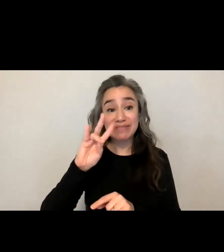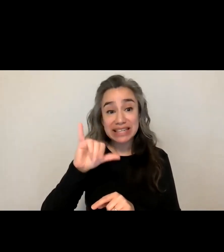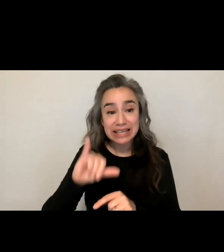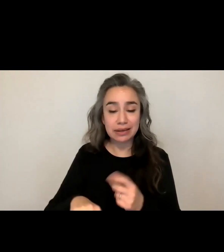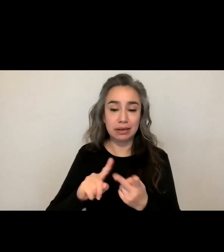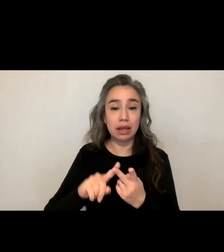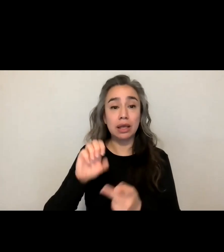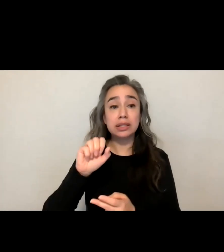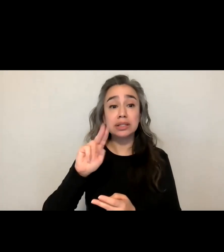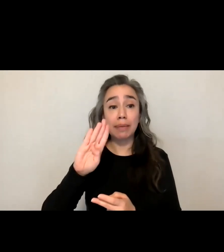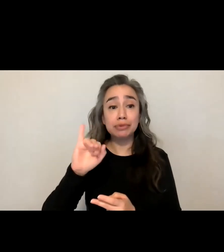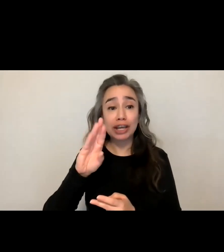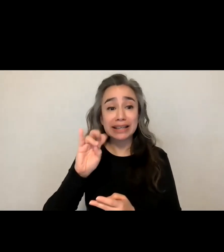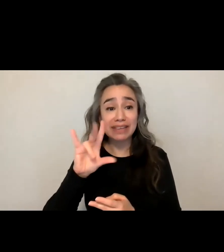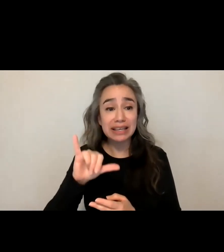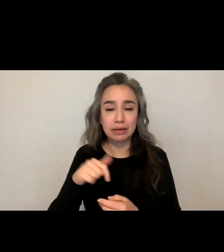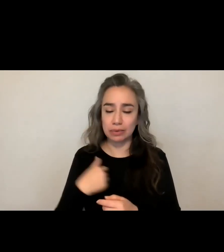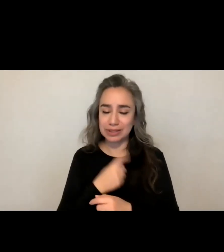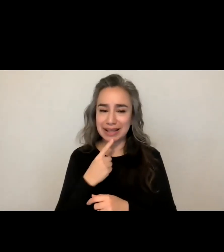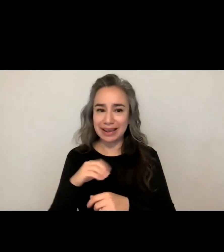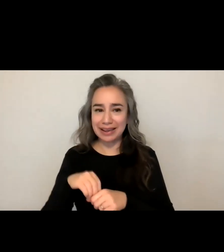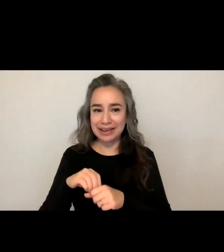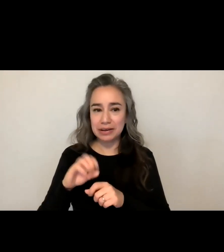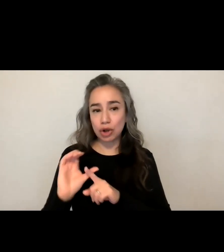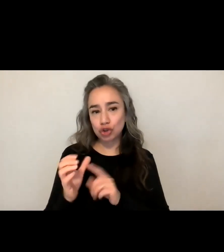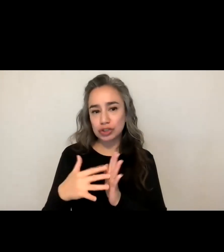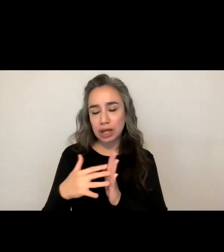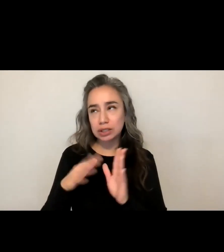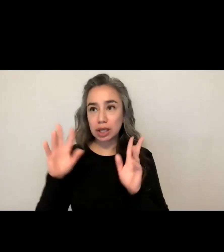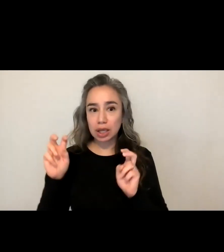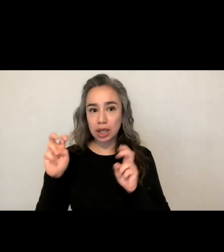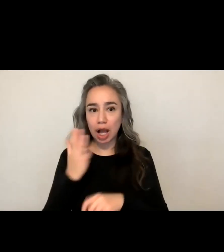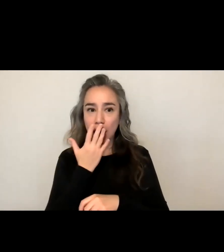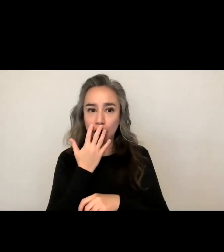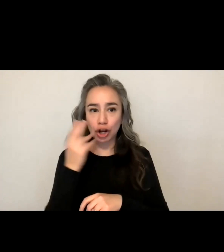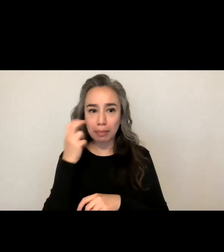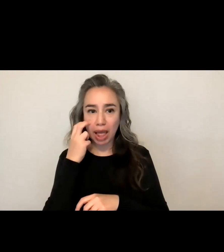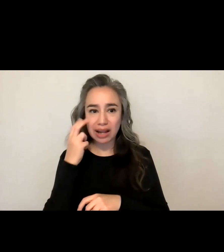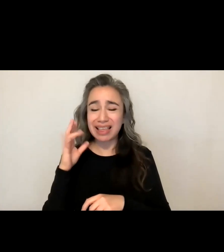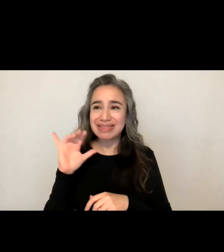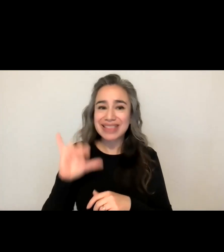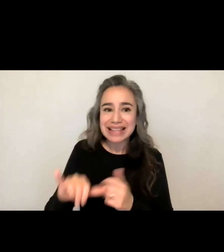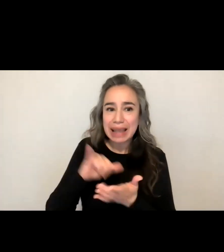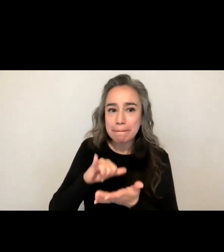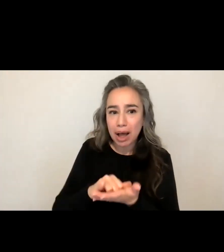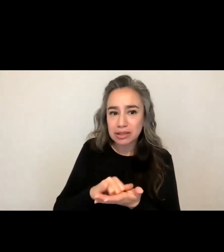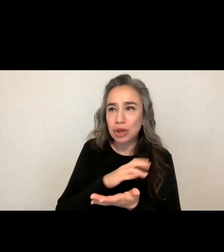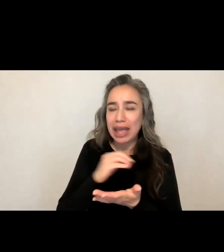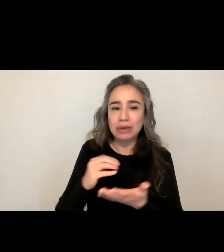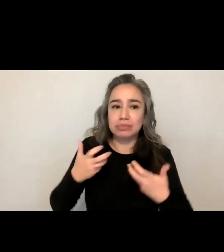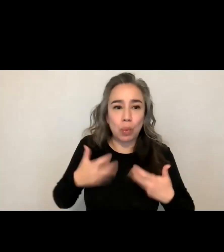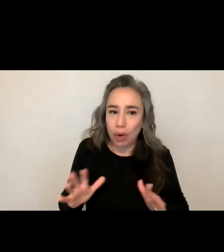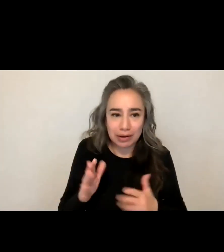the cultural studies, colorblind, which is an impossible thing and an undesirable thing as well.